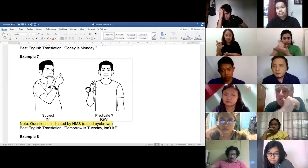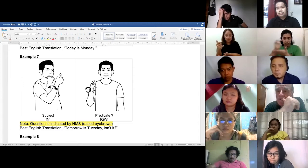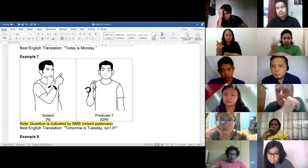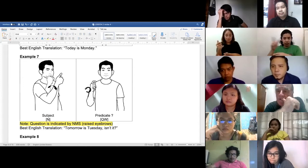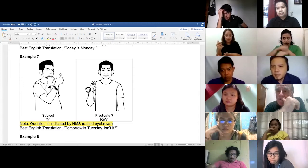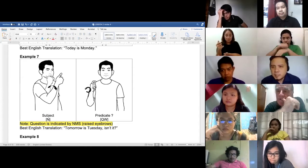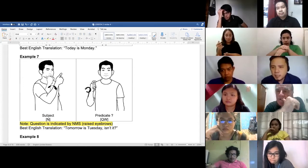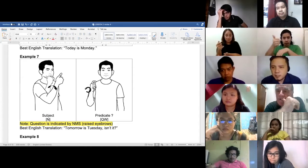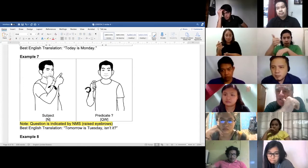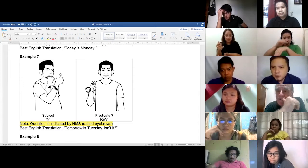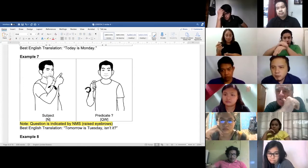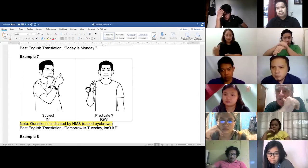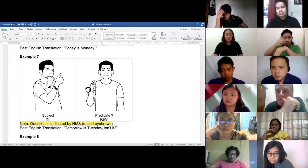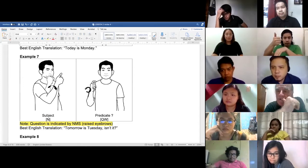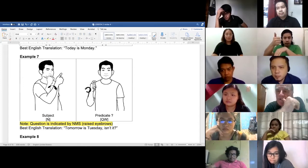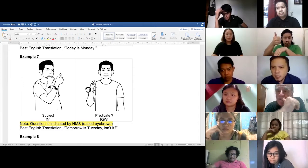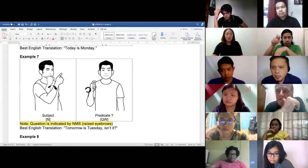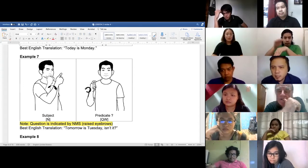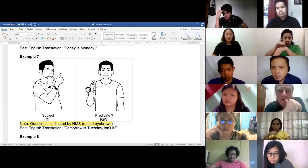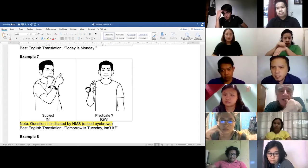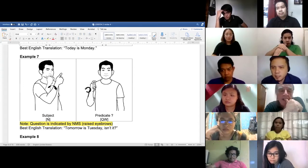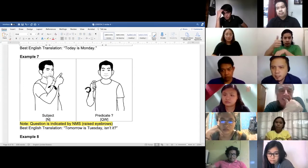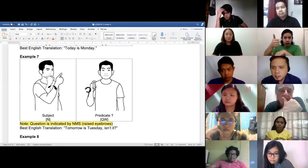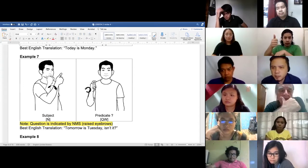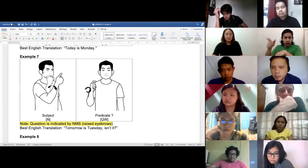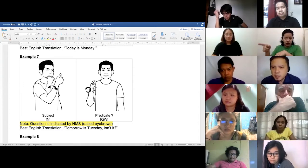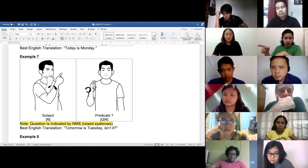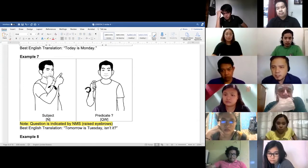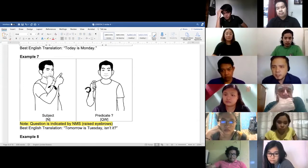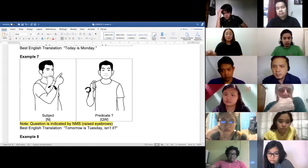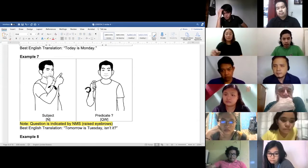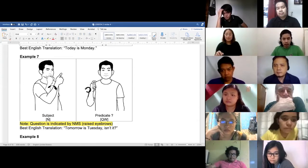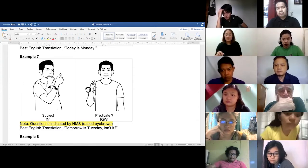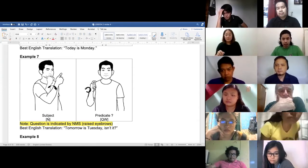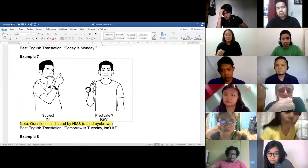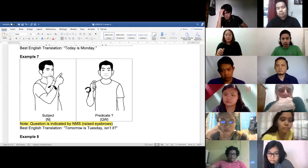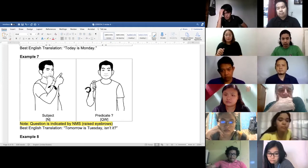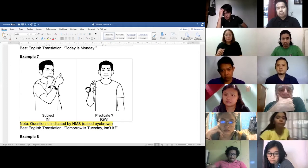Is that clear though, sir? Is the English Yeah. translation good? Yeah.